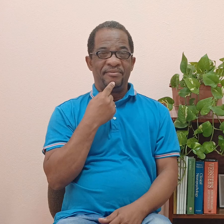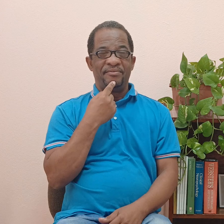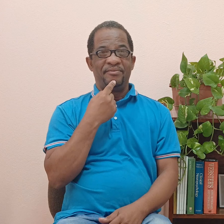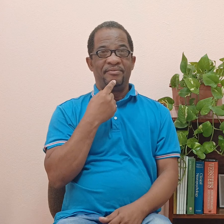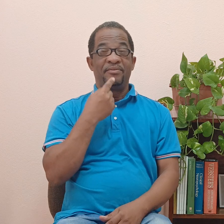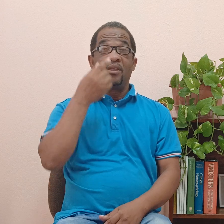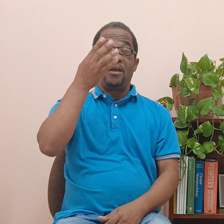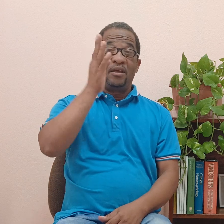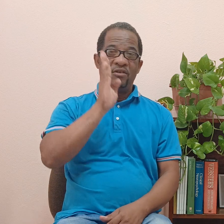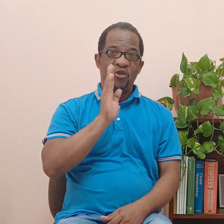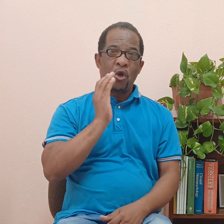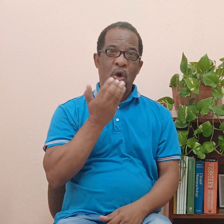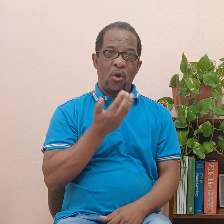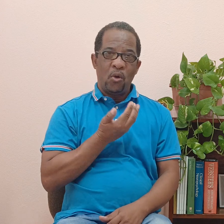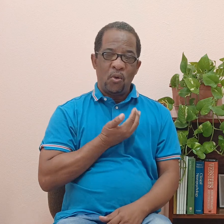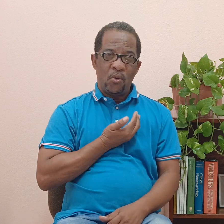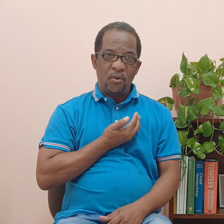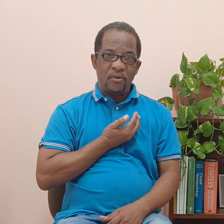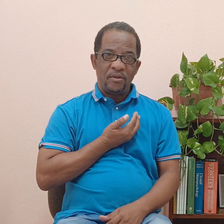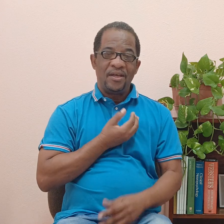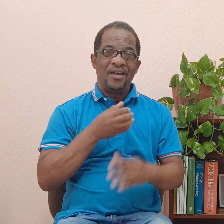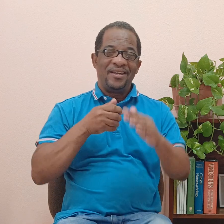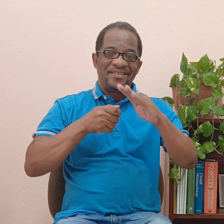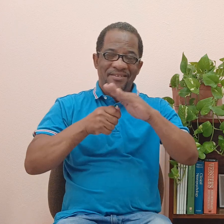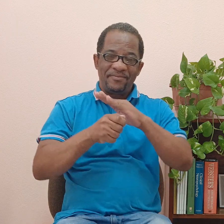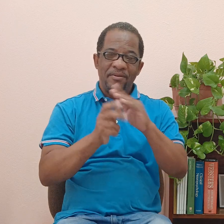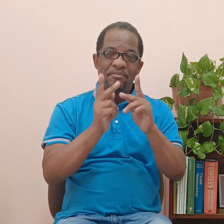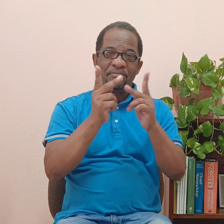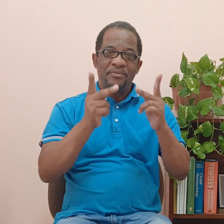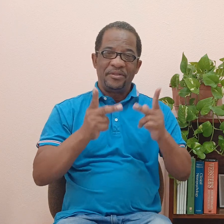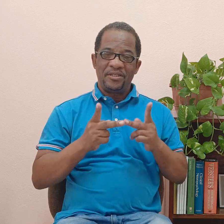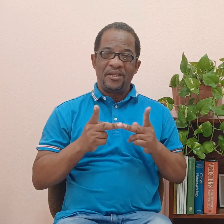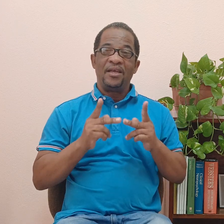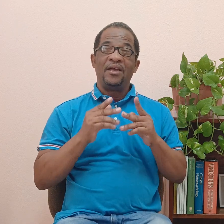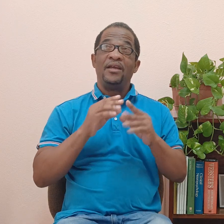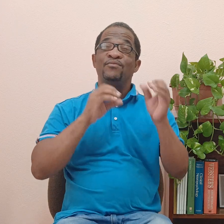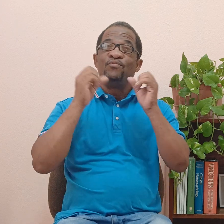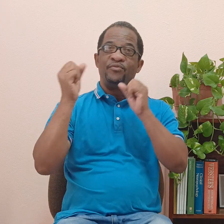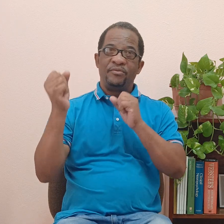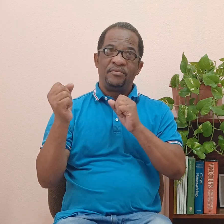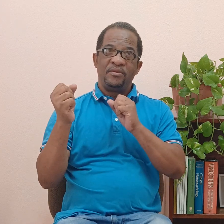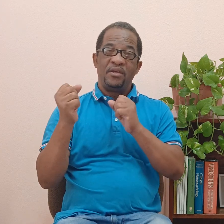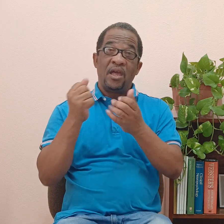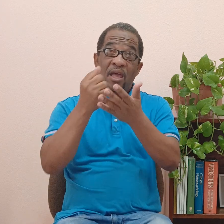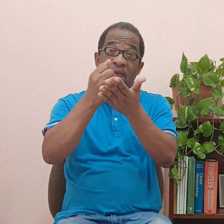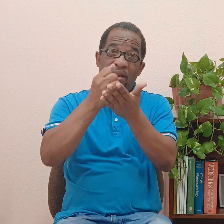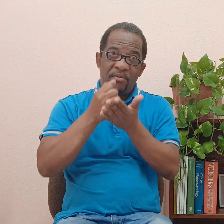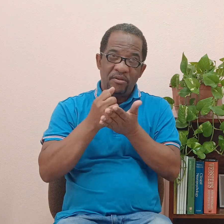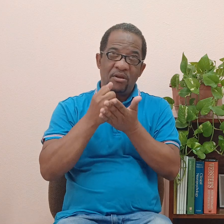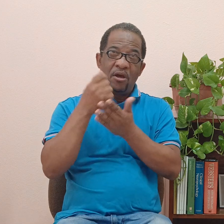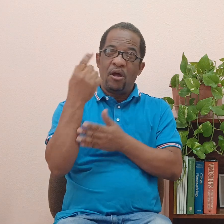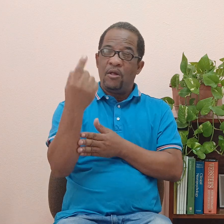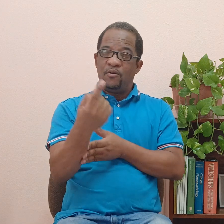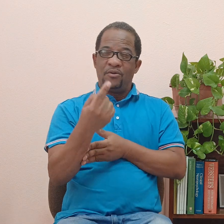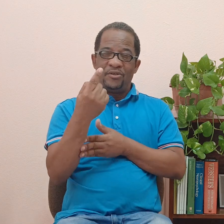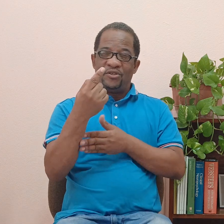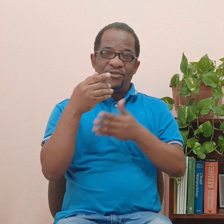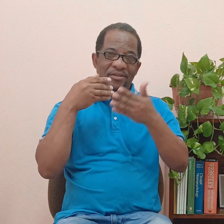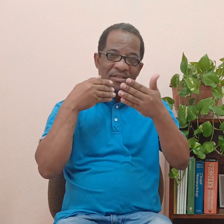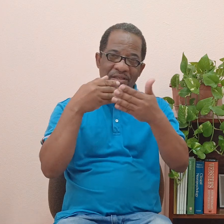God is our refuge and strength, a help always near in times